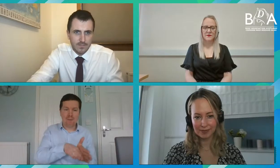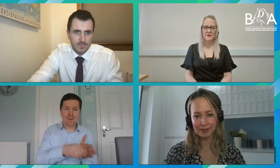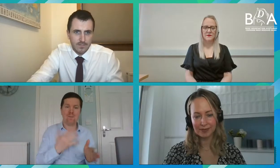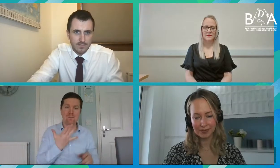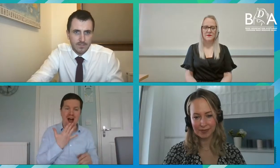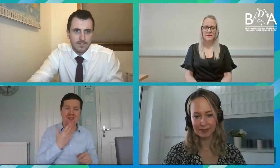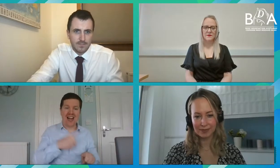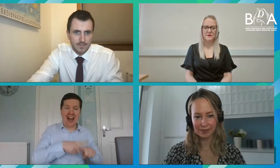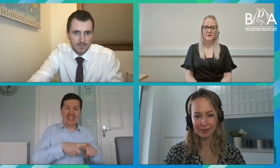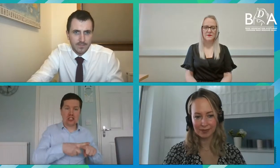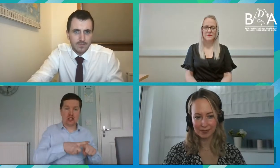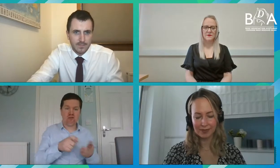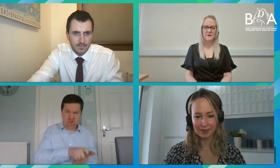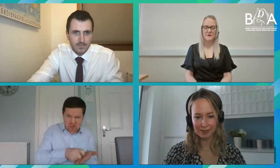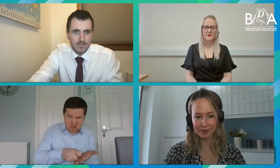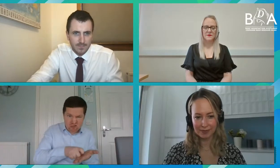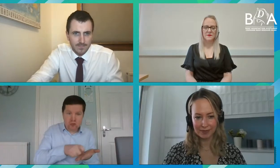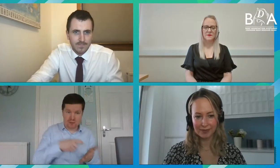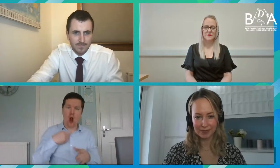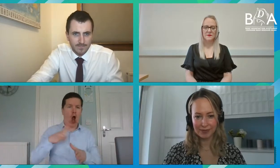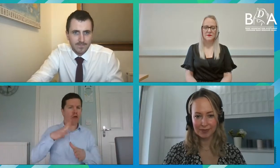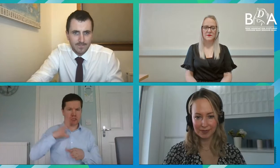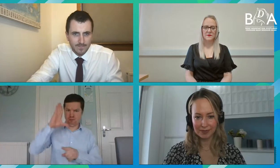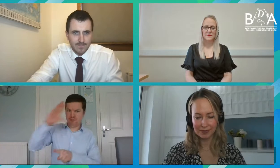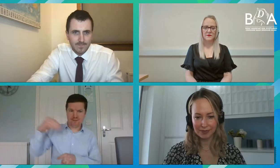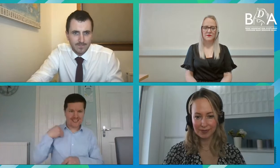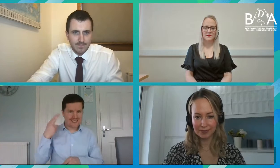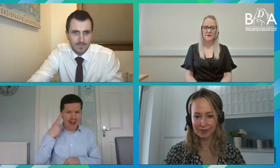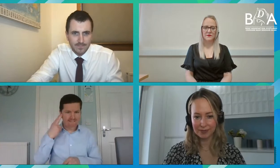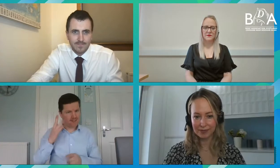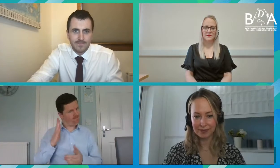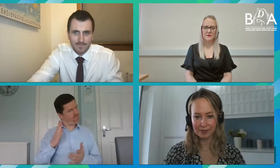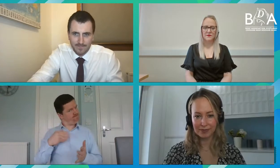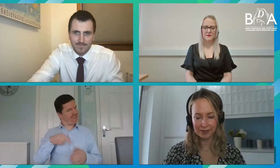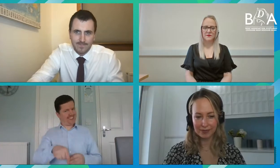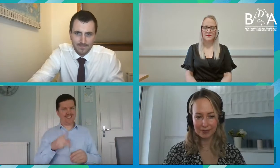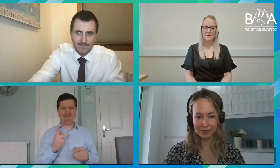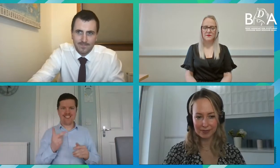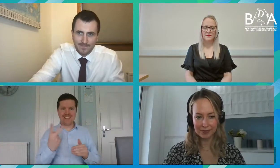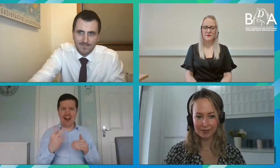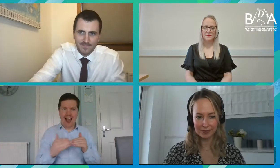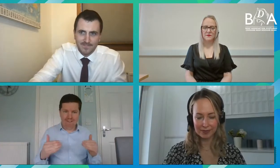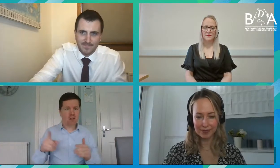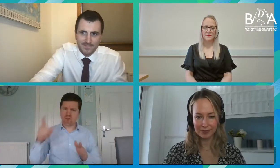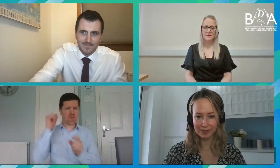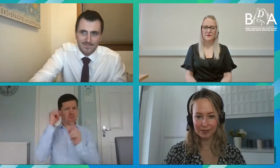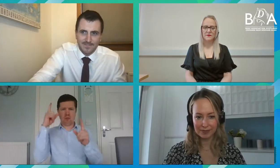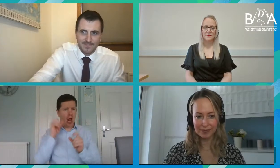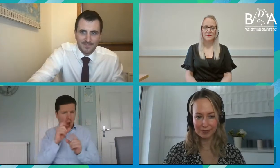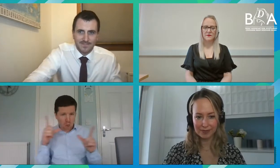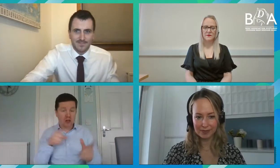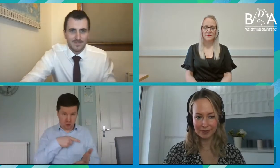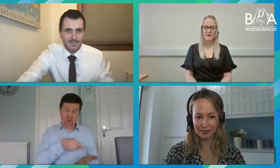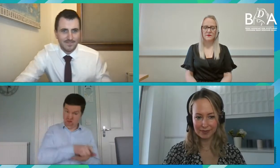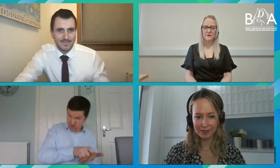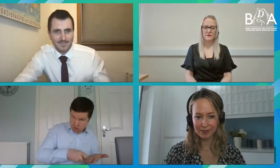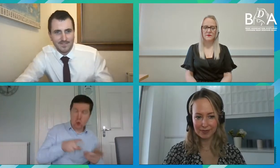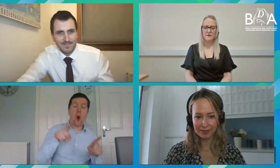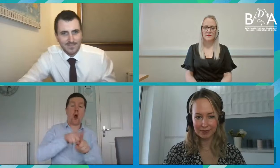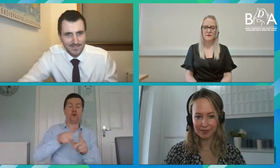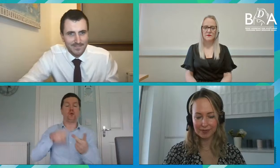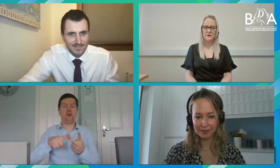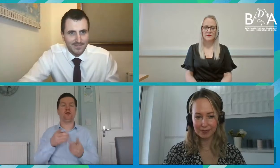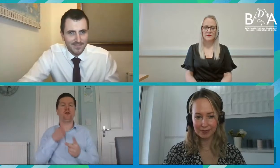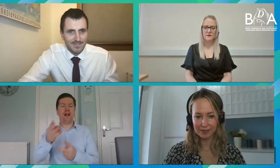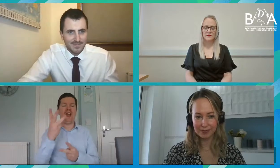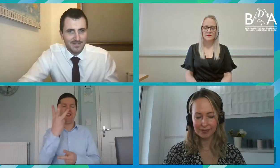training centre. So that involves an English and maths exam. I had already prepared them to say, actually, I'm